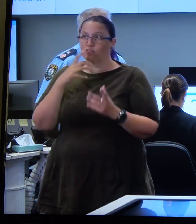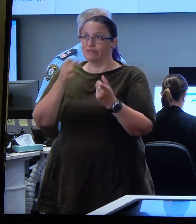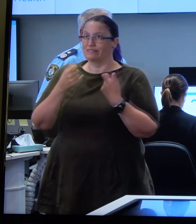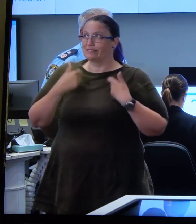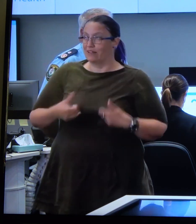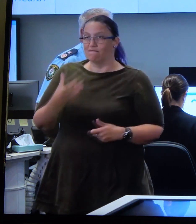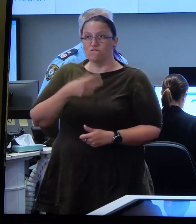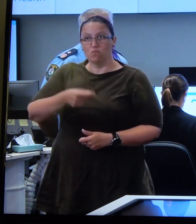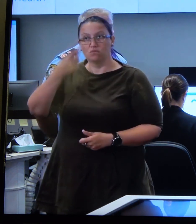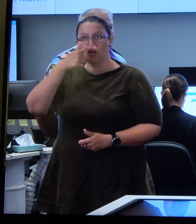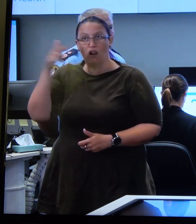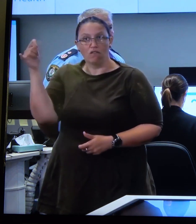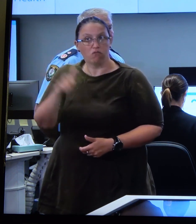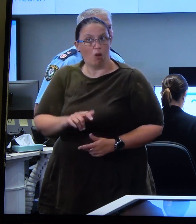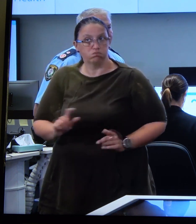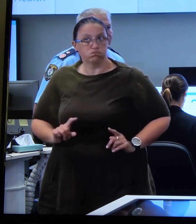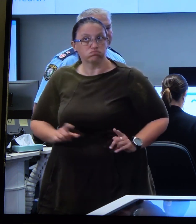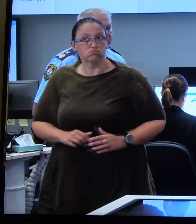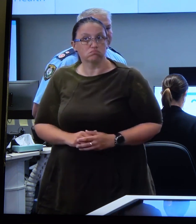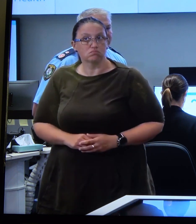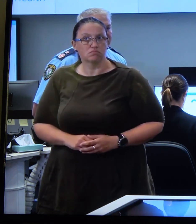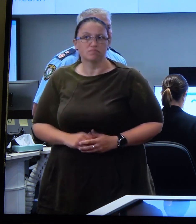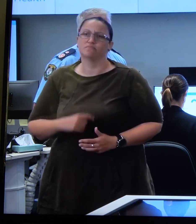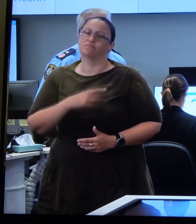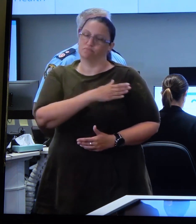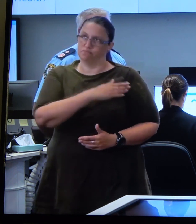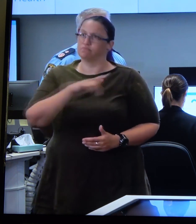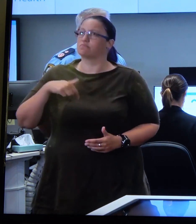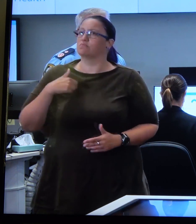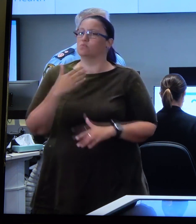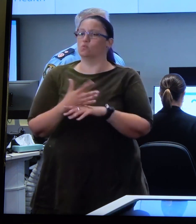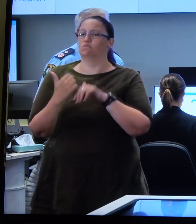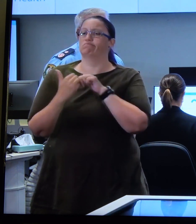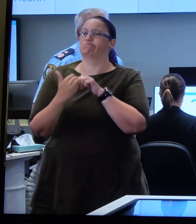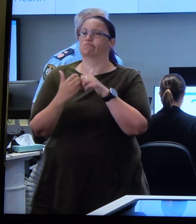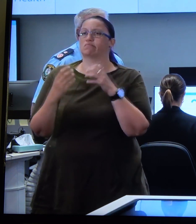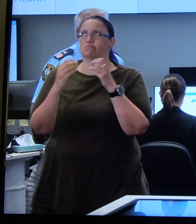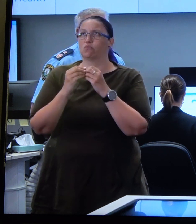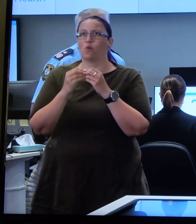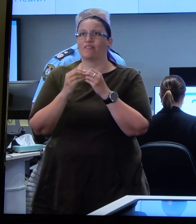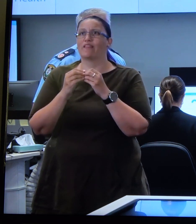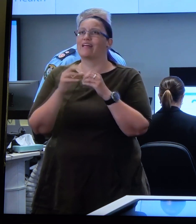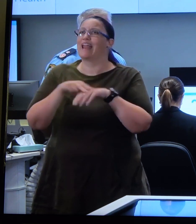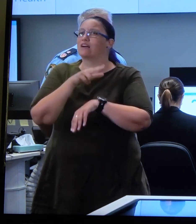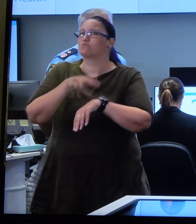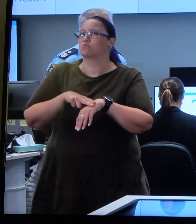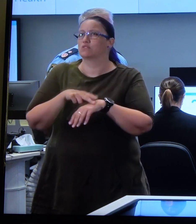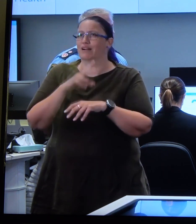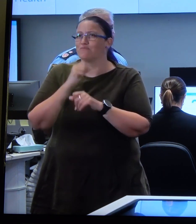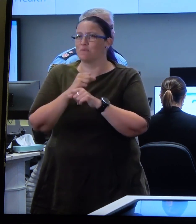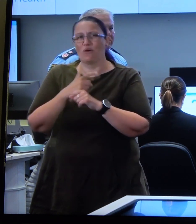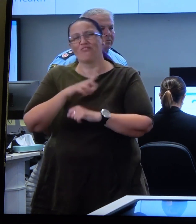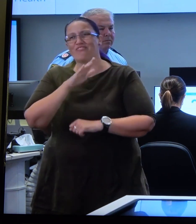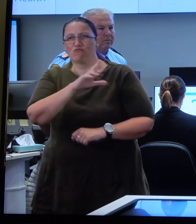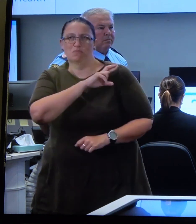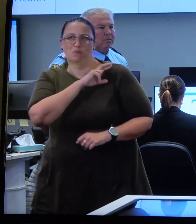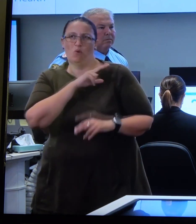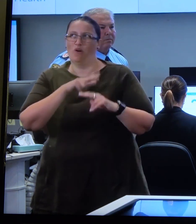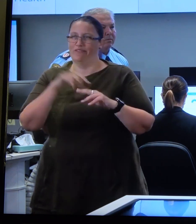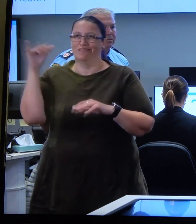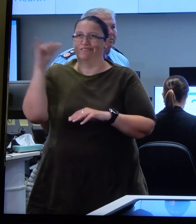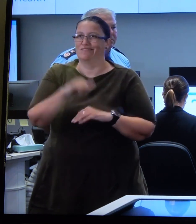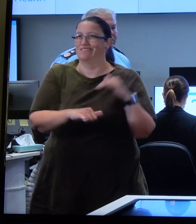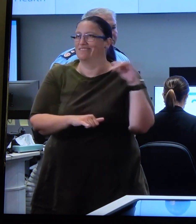We're working closely with our colleagues in the Commonwealth who are responsible for the borders. The Commonwealth